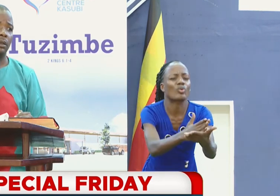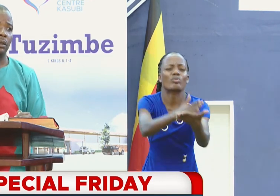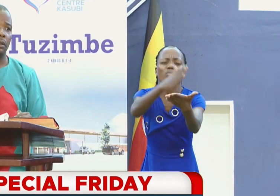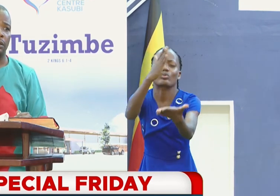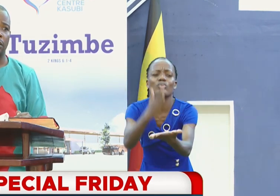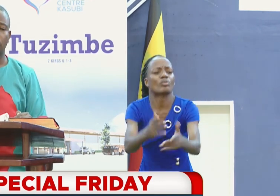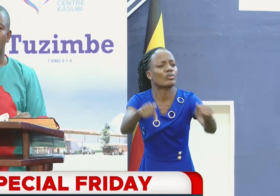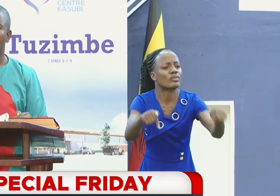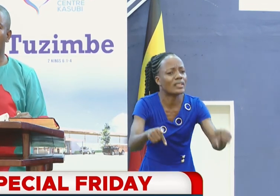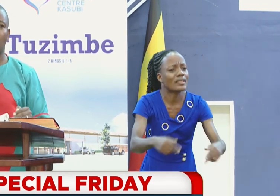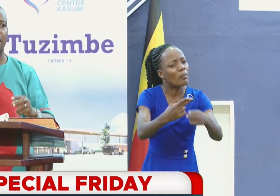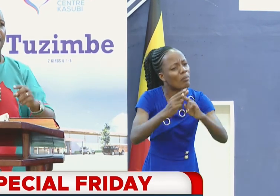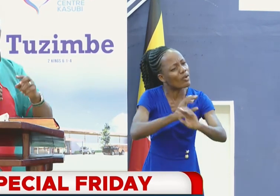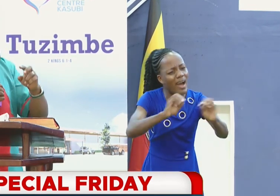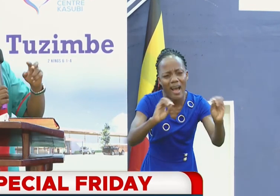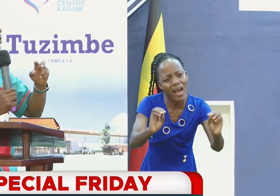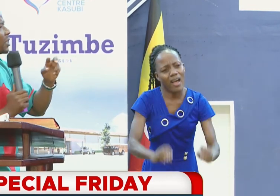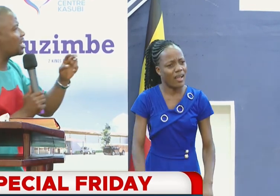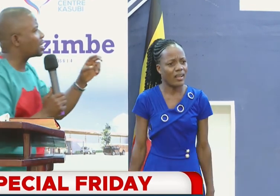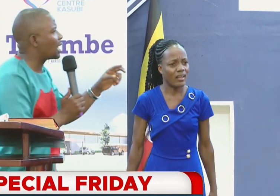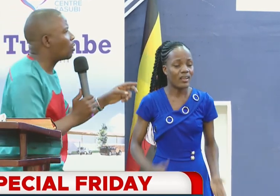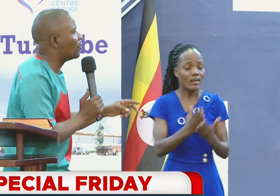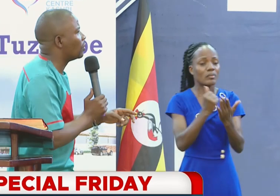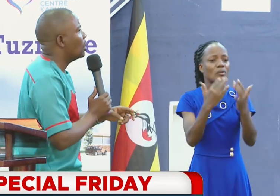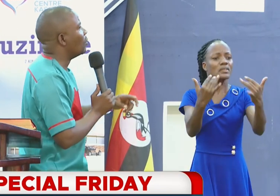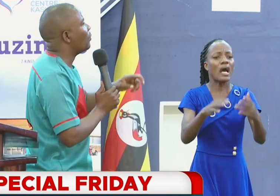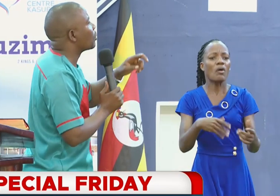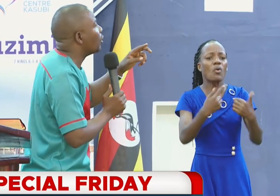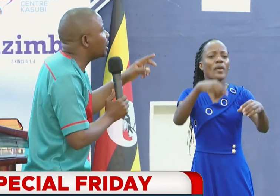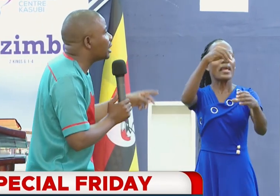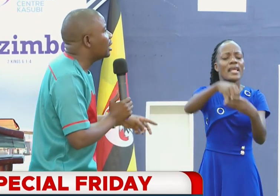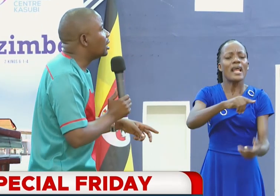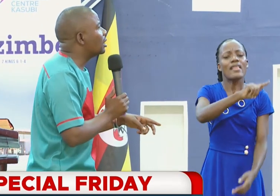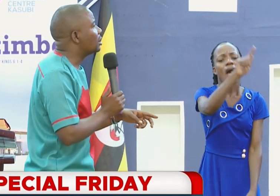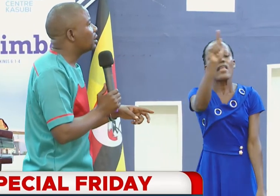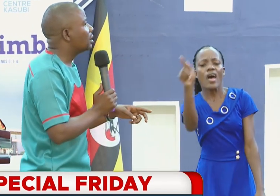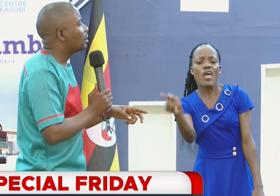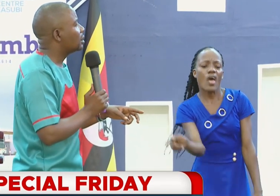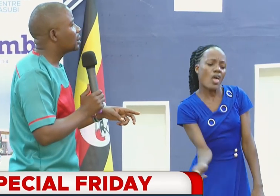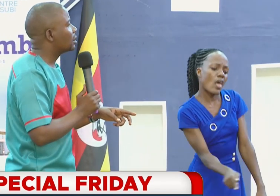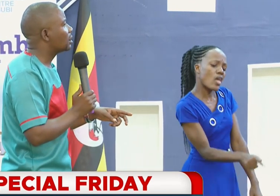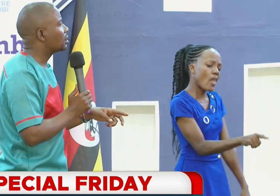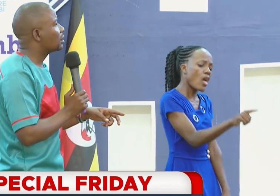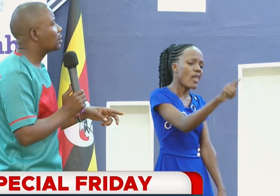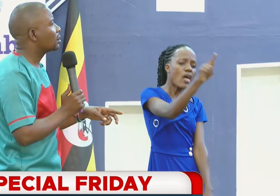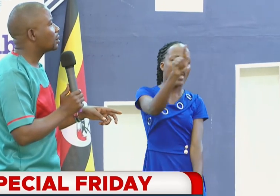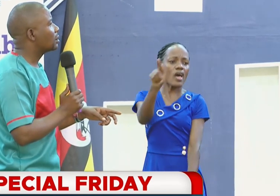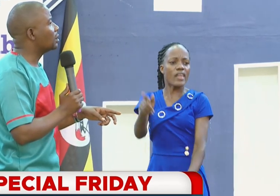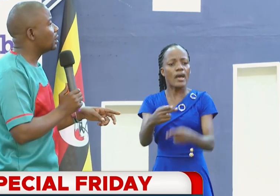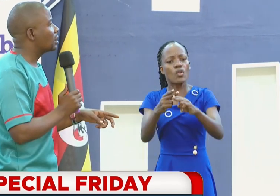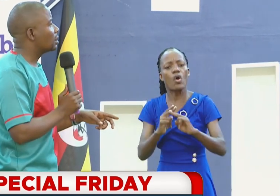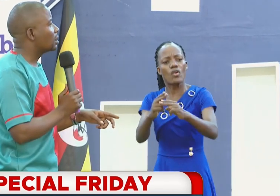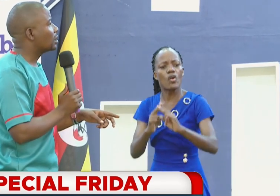Brethren, now first stop borrowing. Because it has now become a vicious circle of loaning. Kubanga kati kufuse